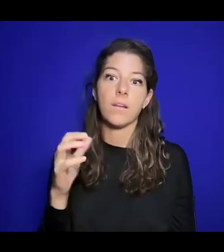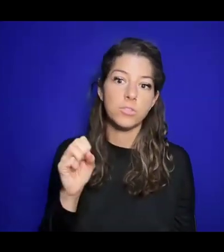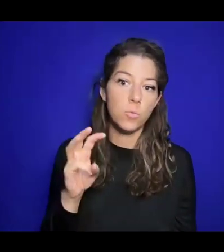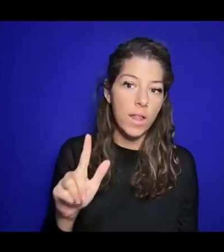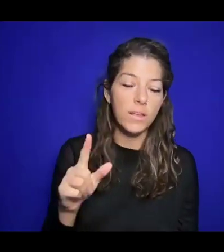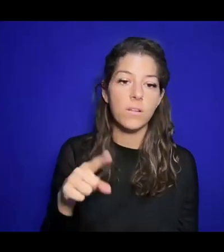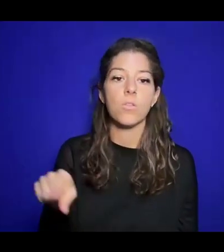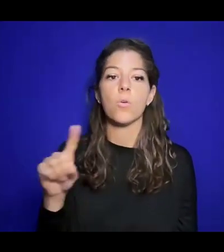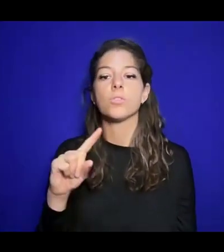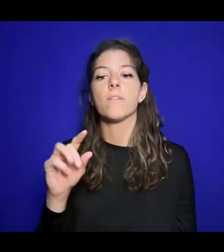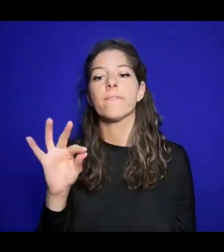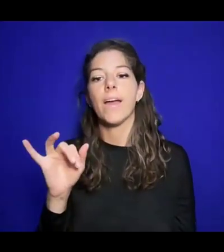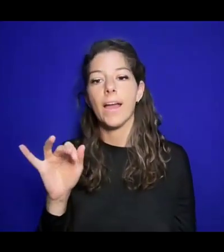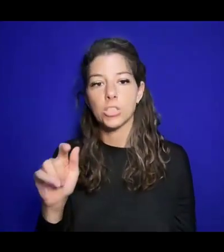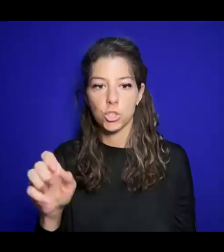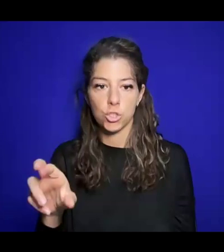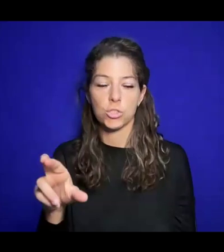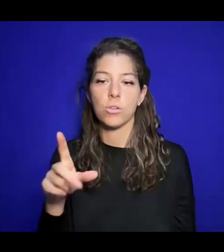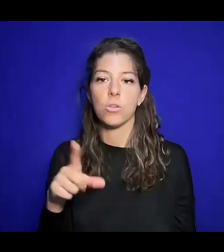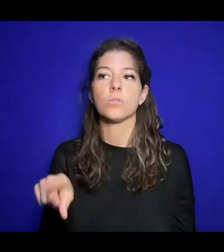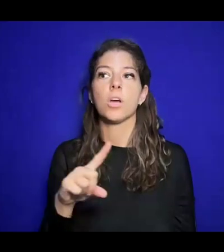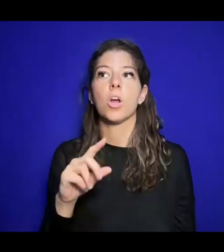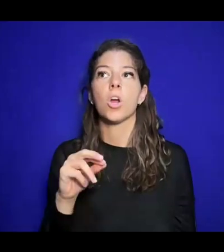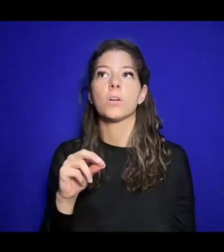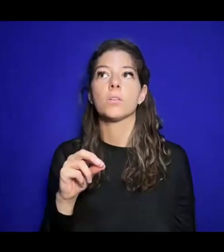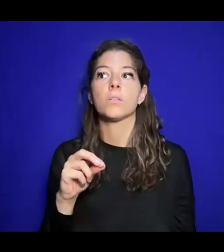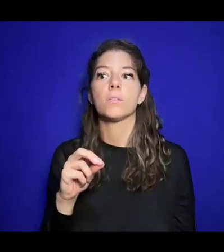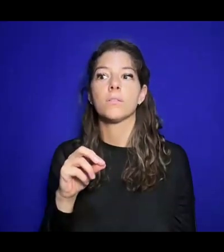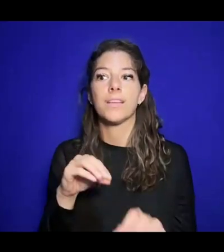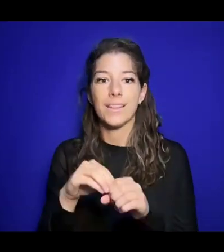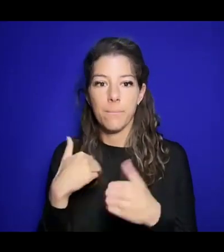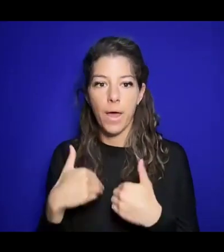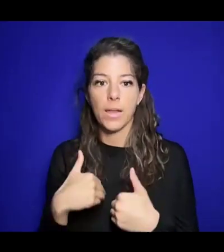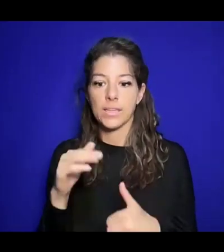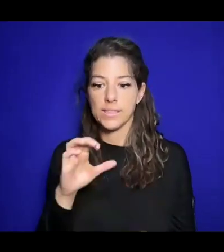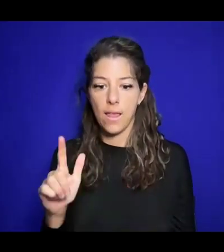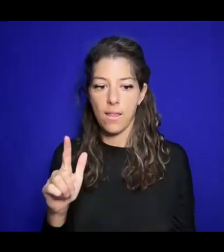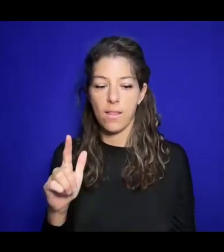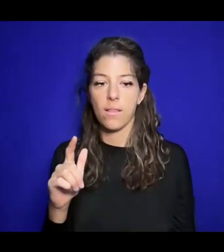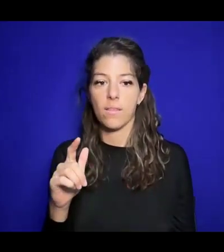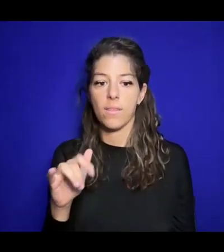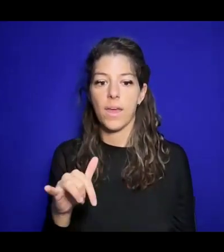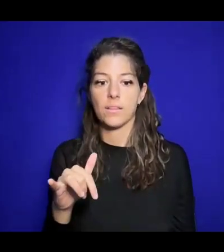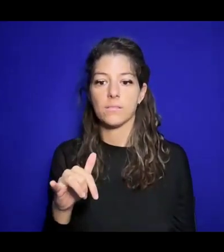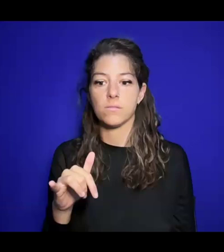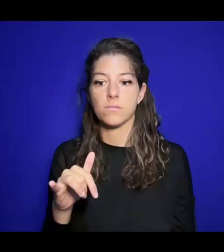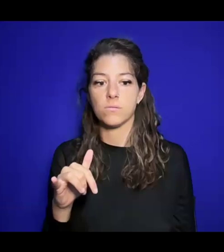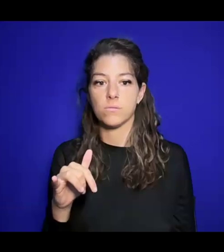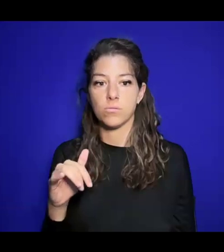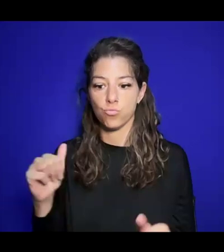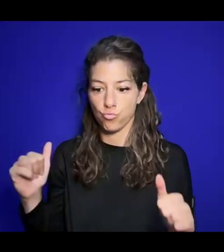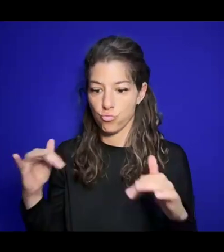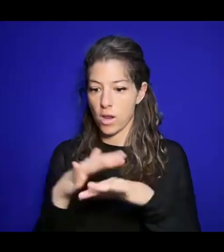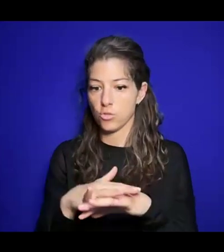those are factors. Those are factors in the body cells that's being rushed to the